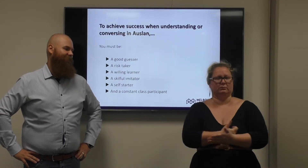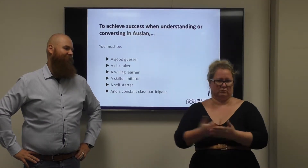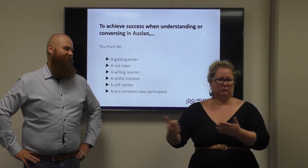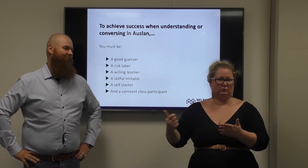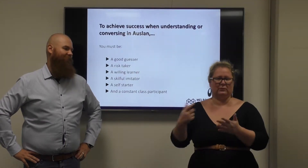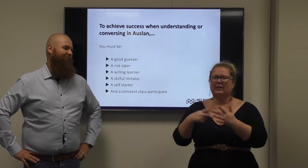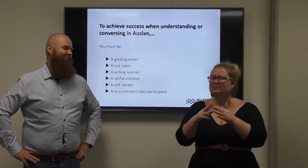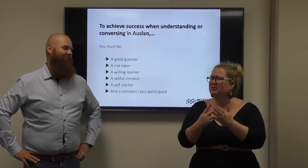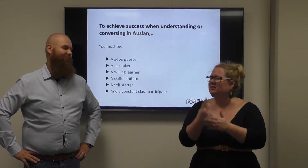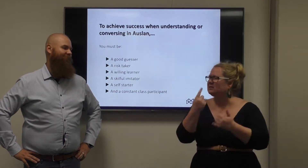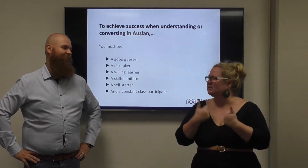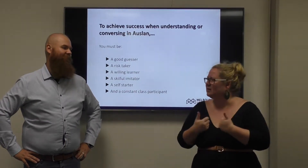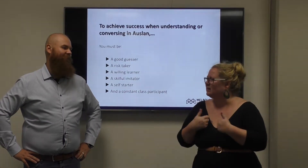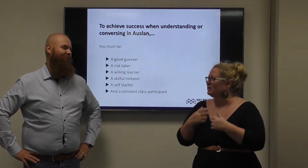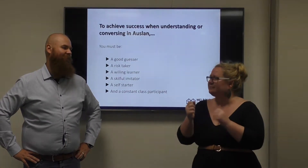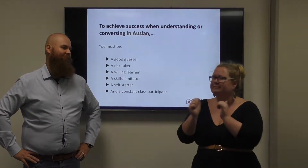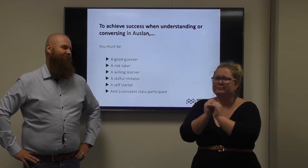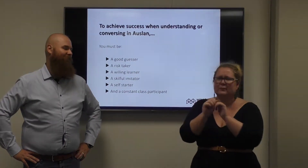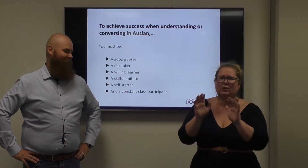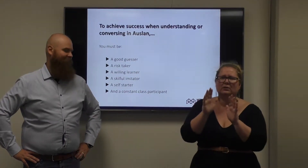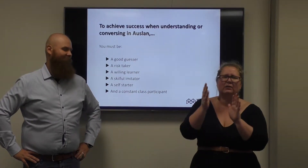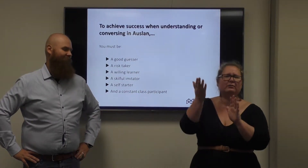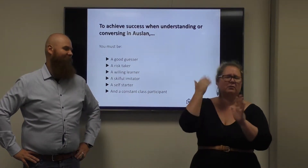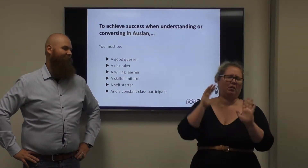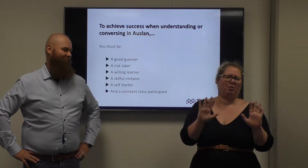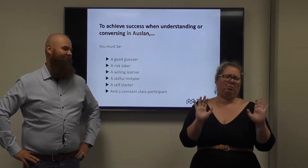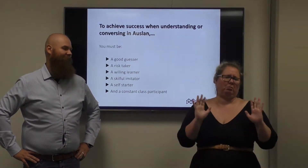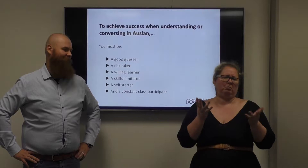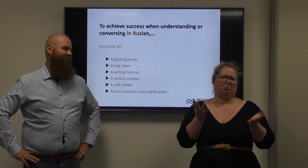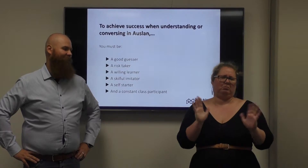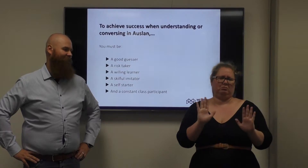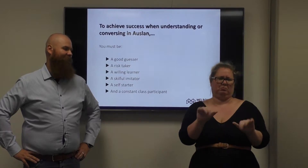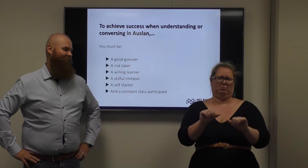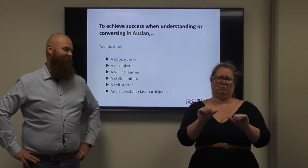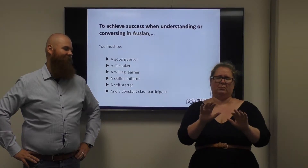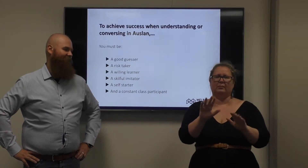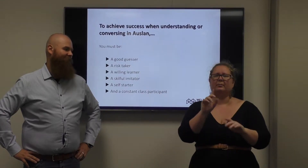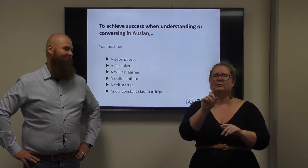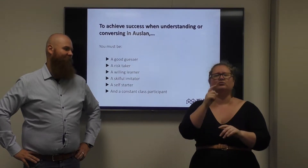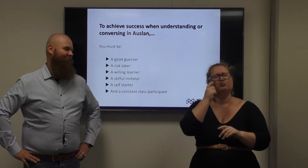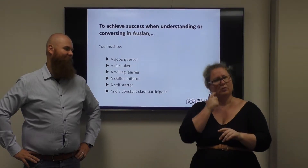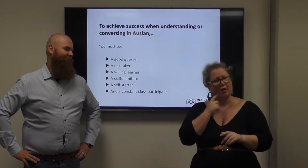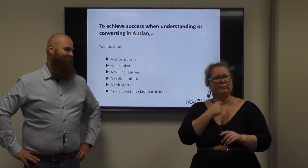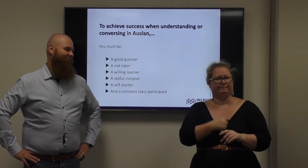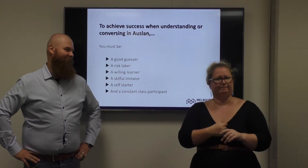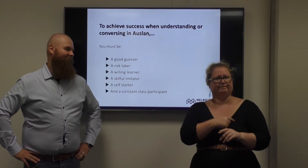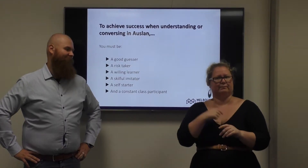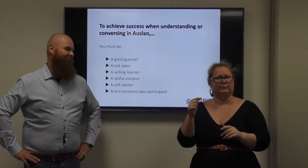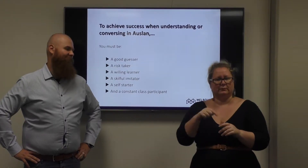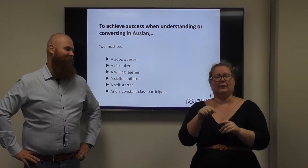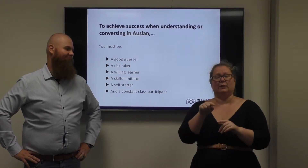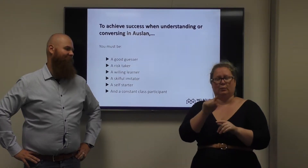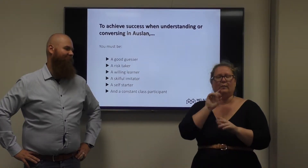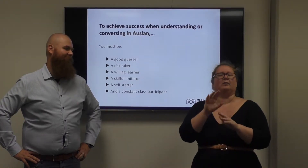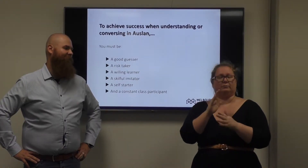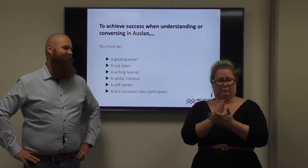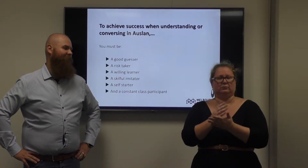but you do need to come regularly if you want to improve this language, your skills in this language. Please try to be committed to